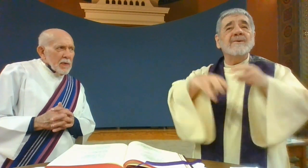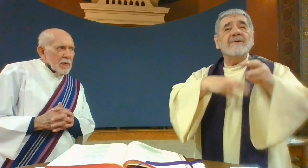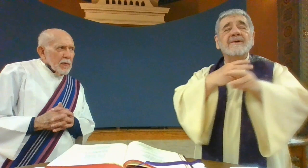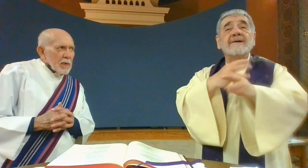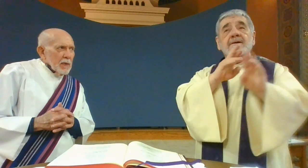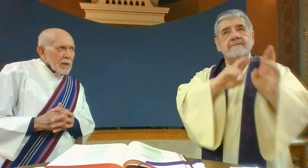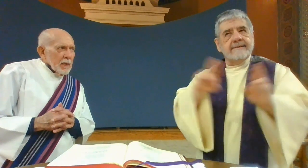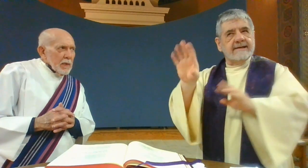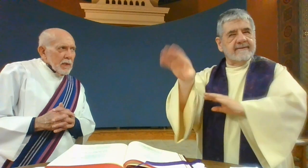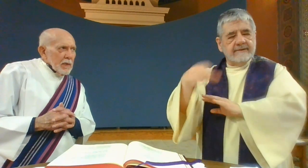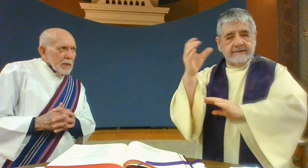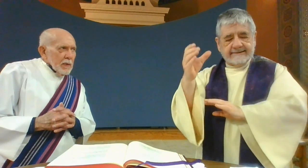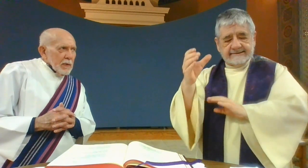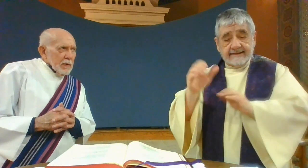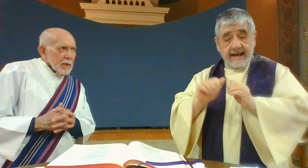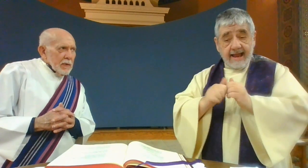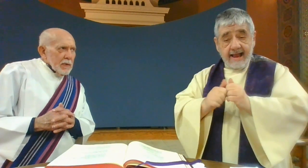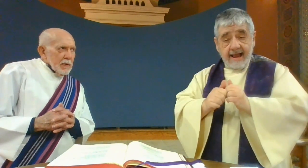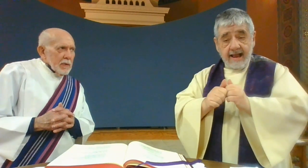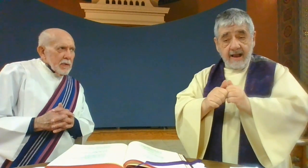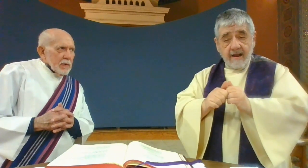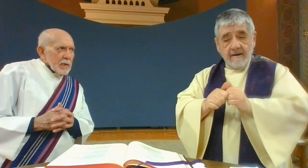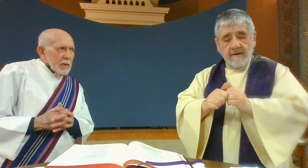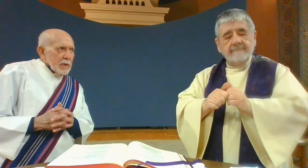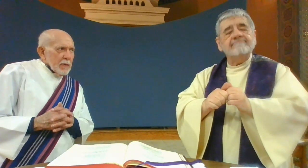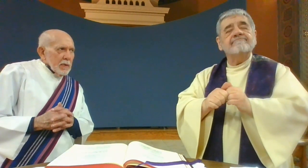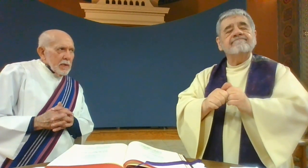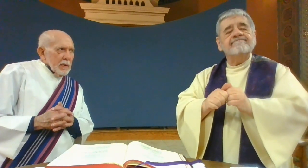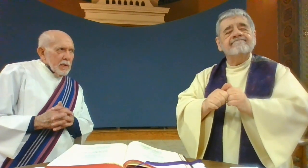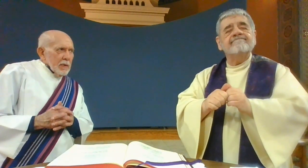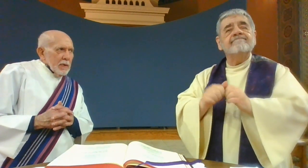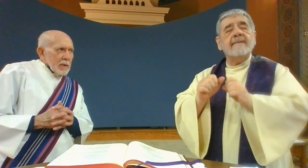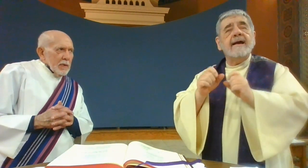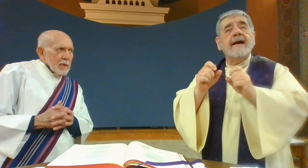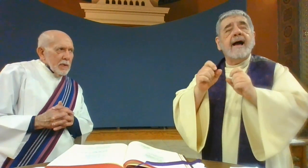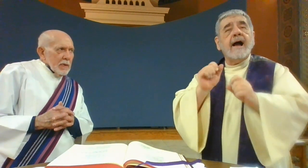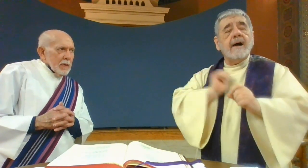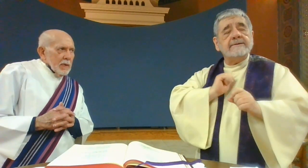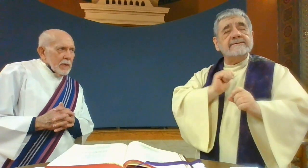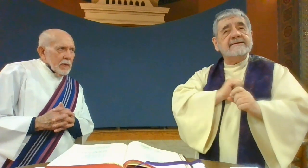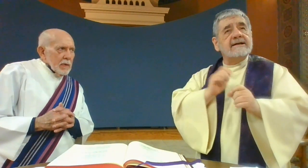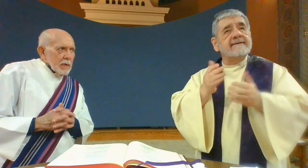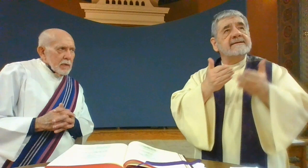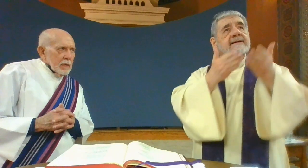For our church spread throughout the world, ready and preparing us for Christmas